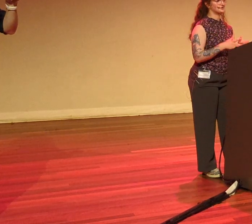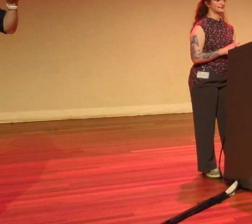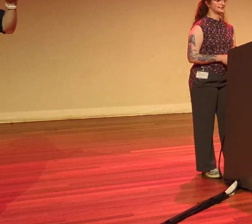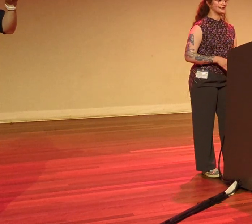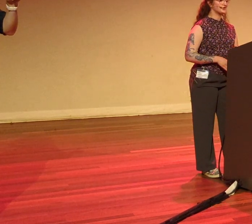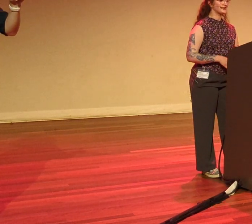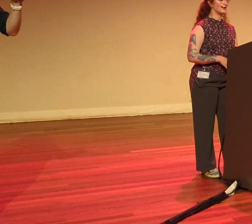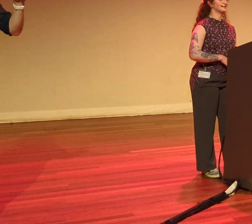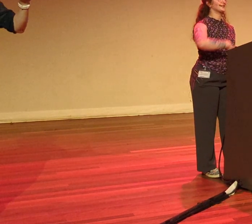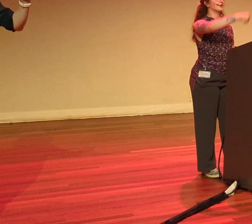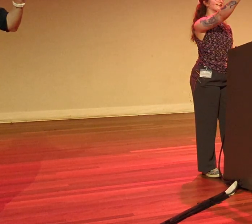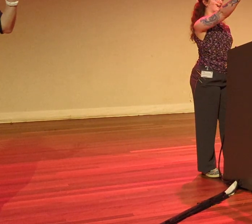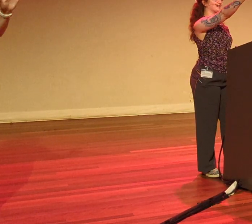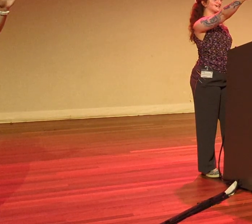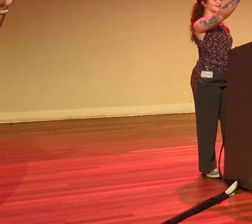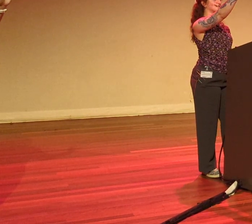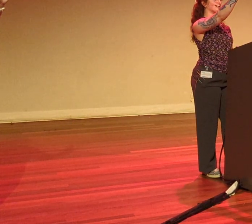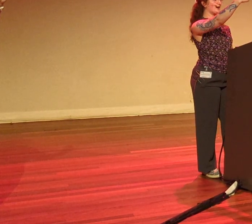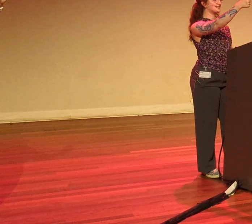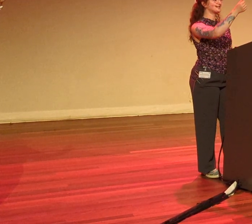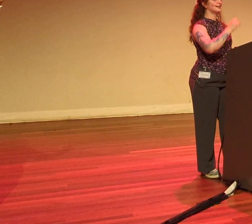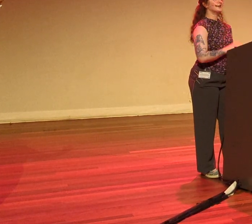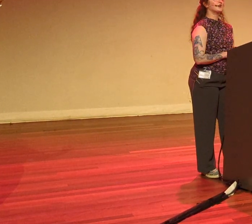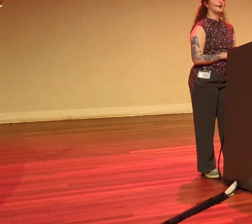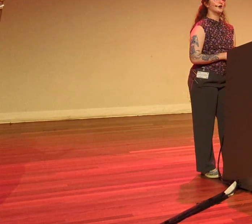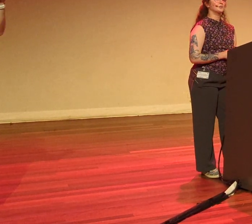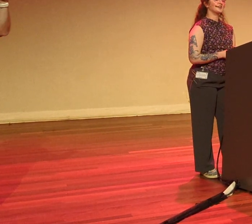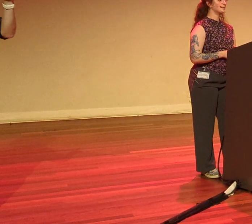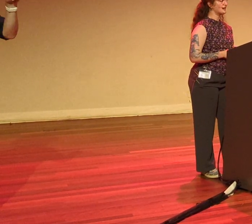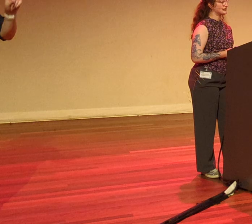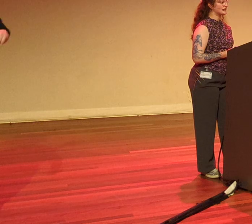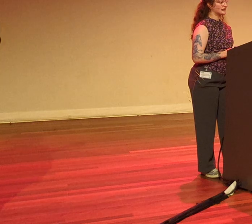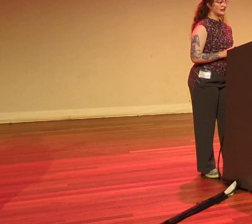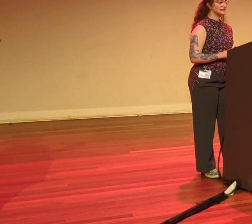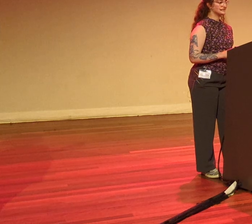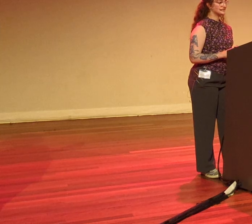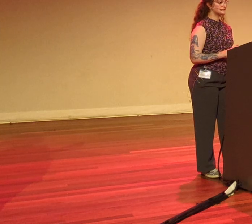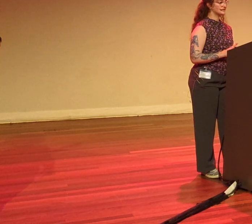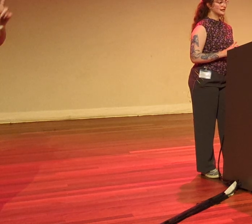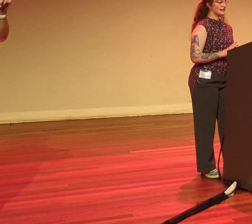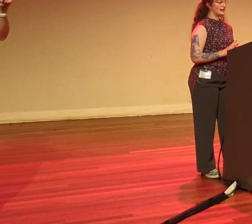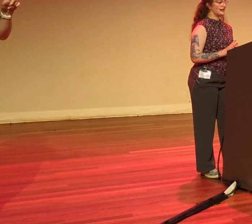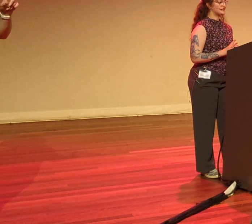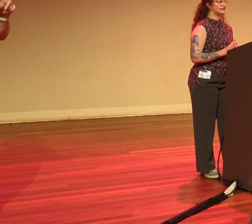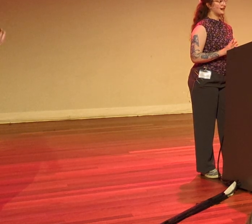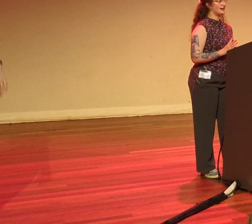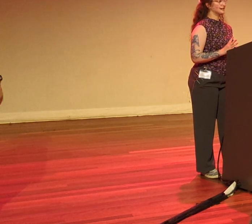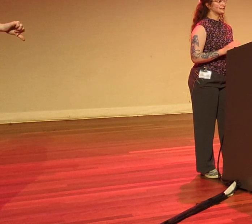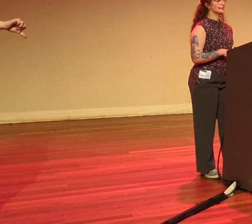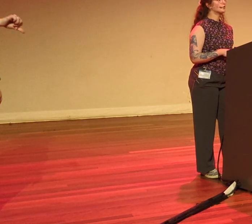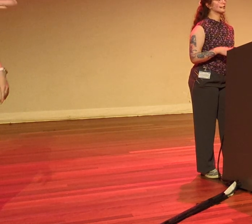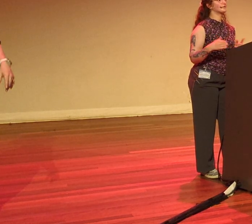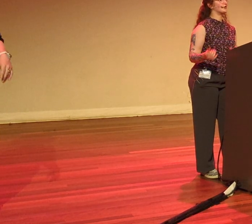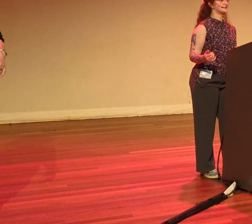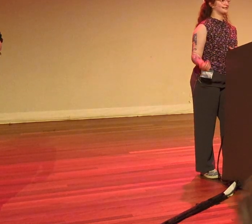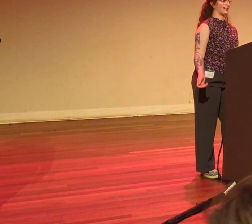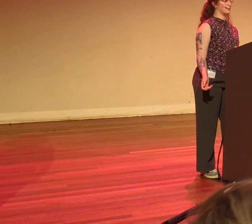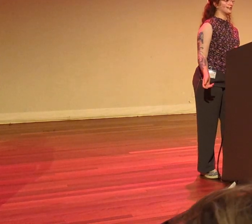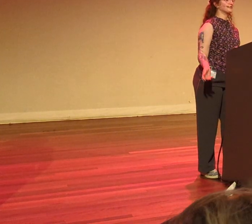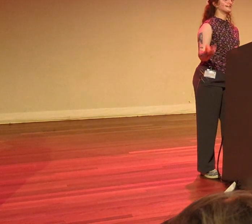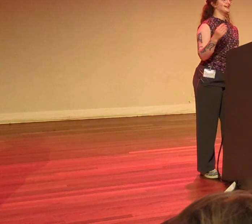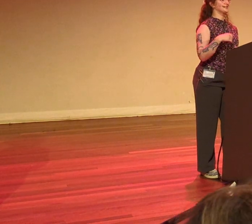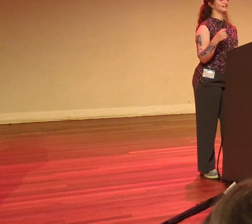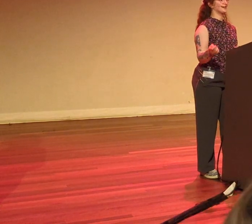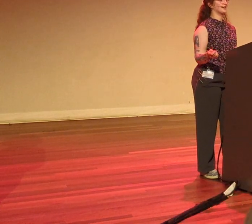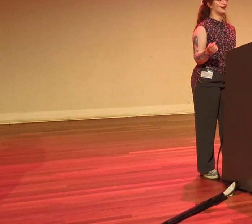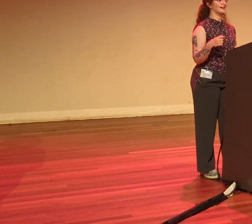said that this gesture started, I would say, okay, this is correct. And in my data analysis, it's a true or a false